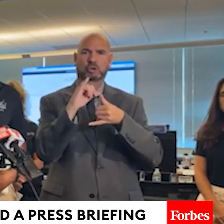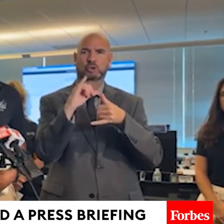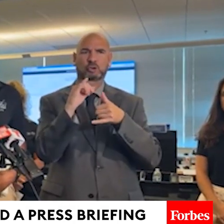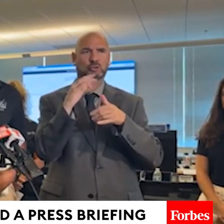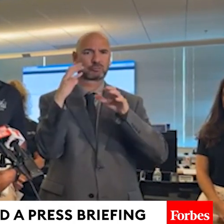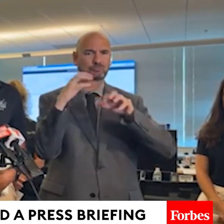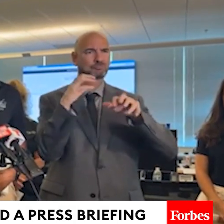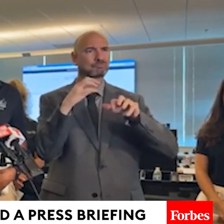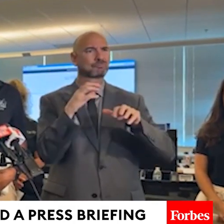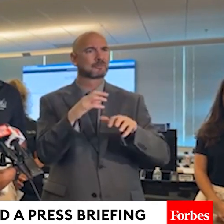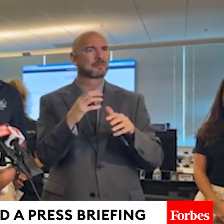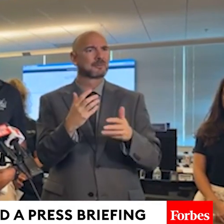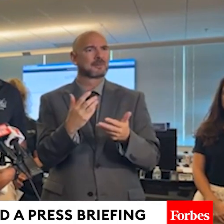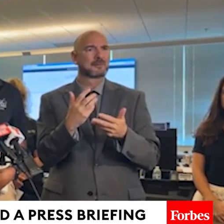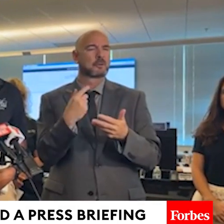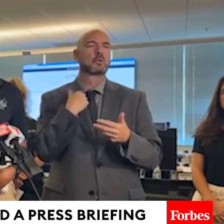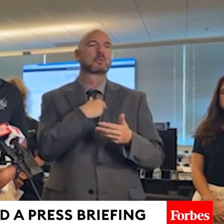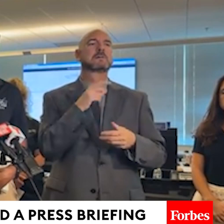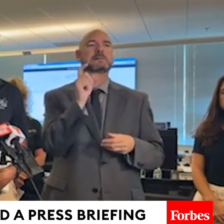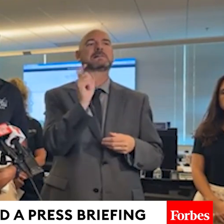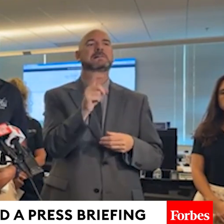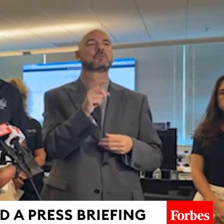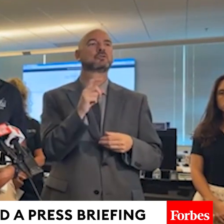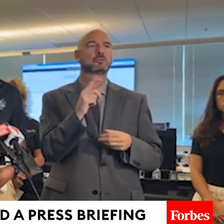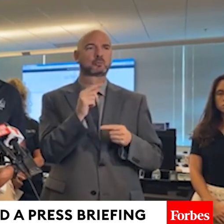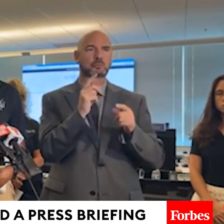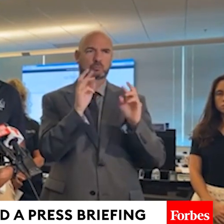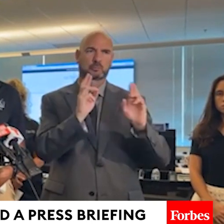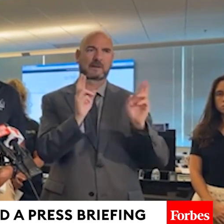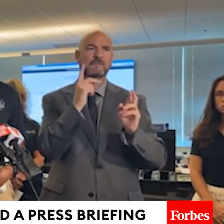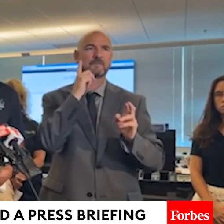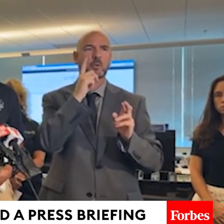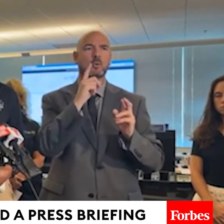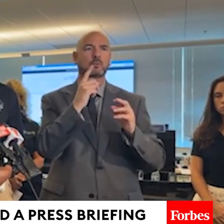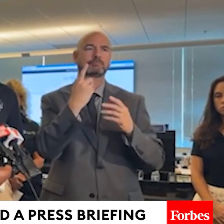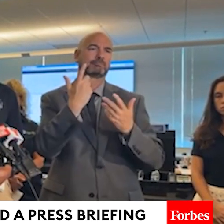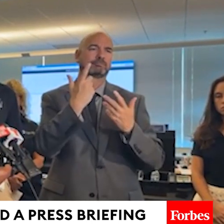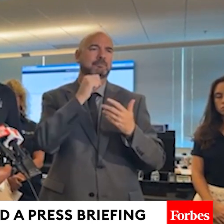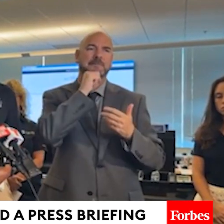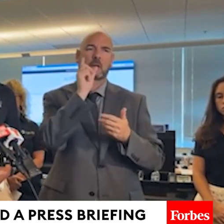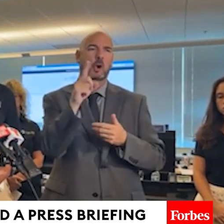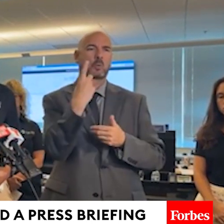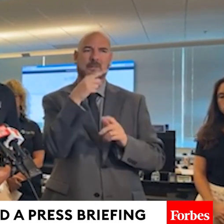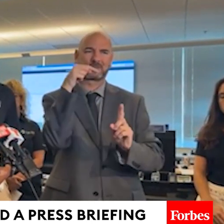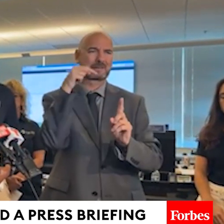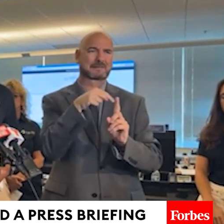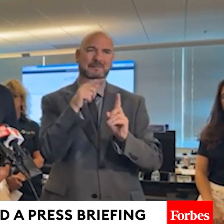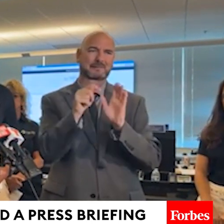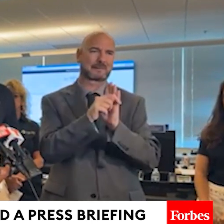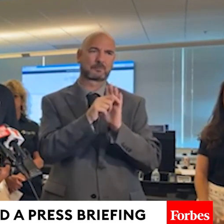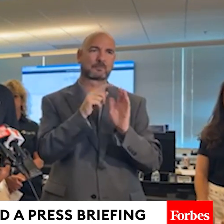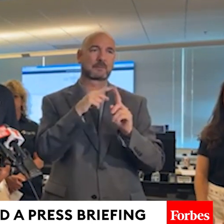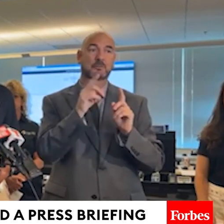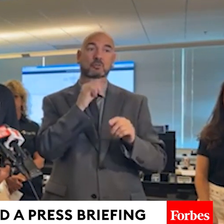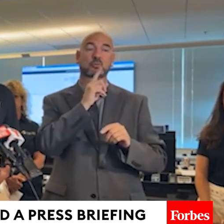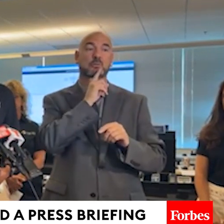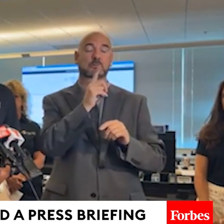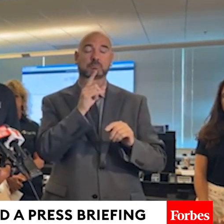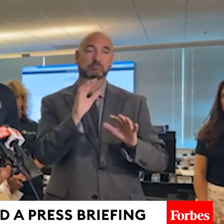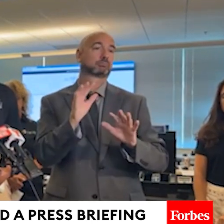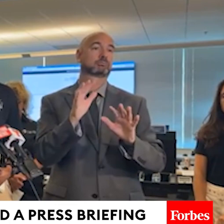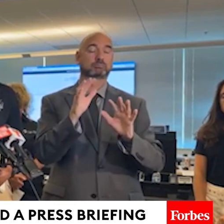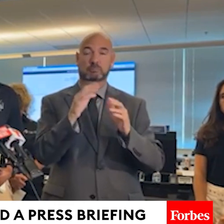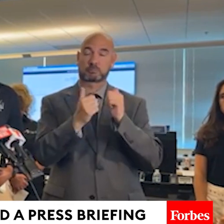we have to prepare much more broadly. But this isn't unique to just the city of Tampa. That's true for most